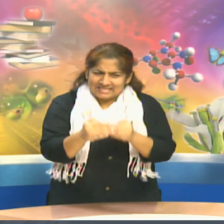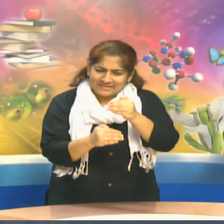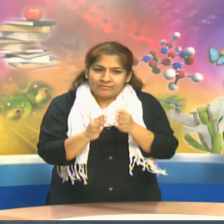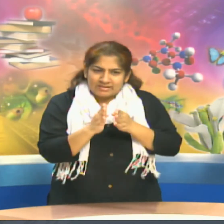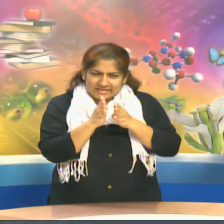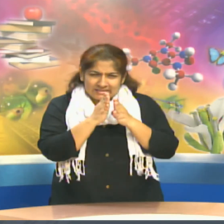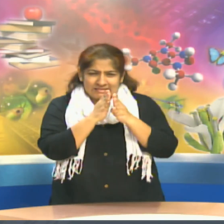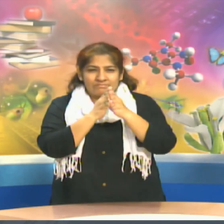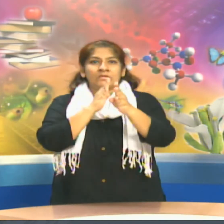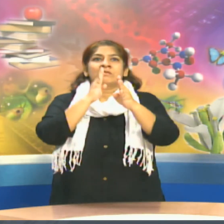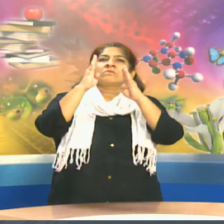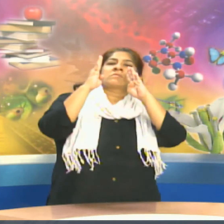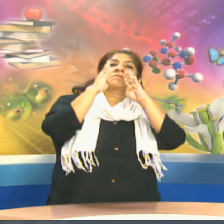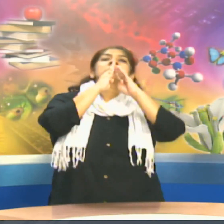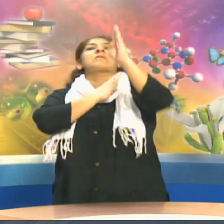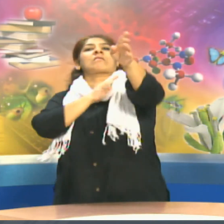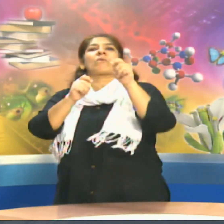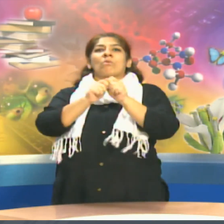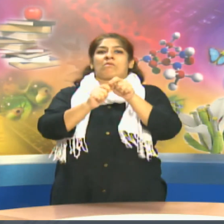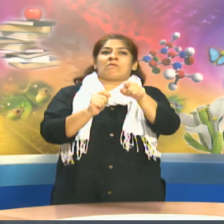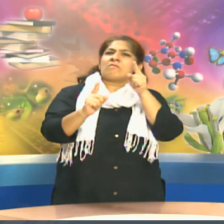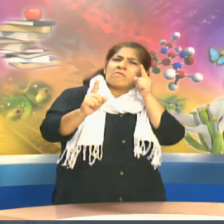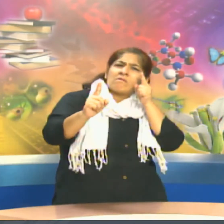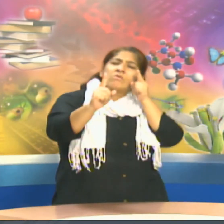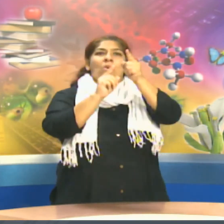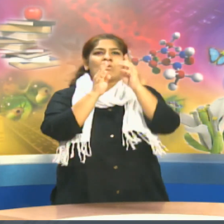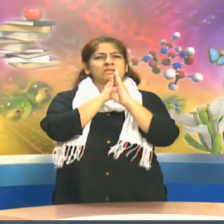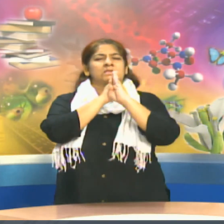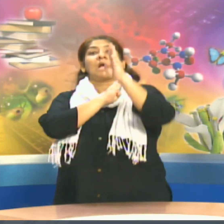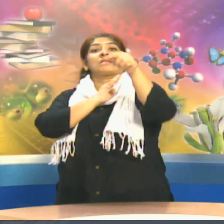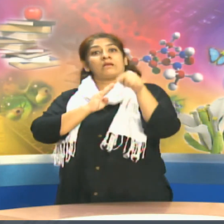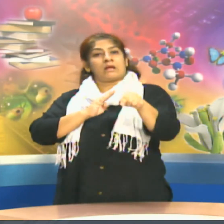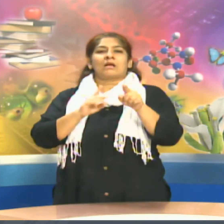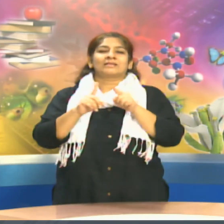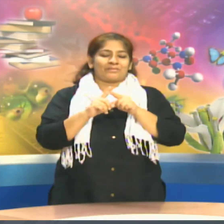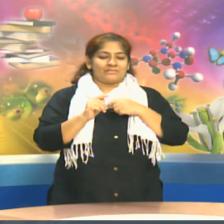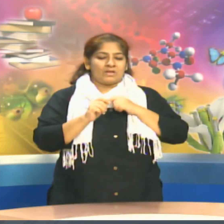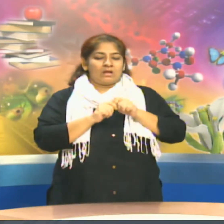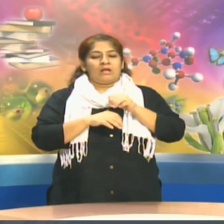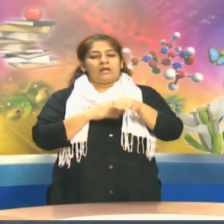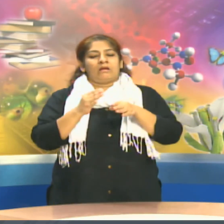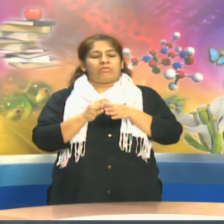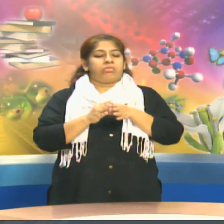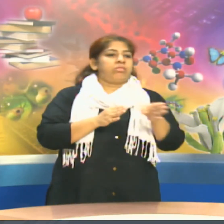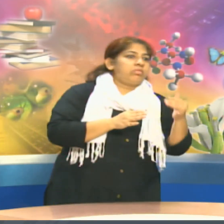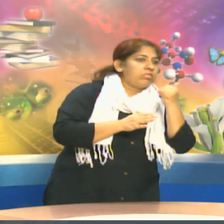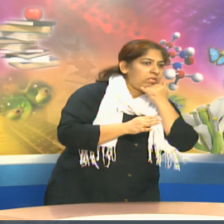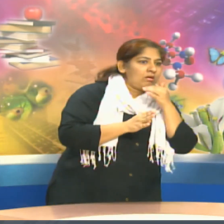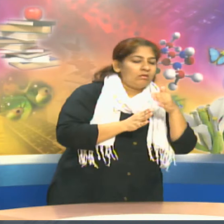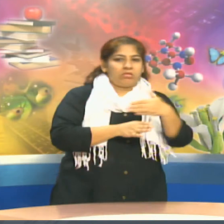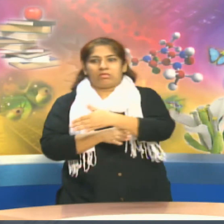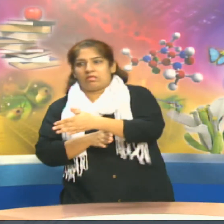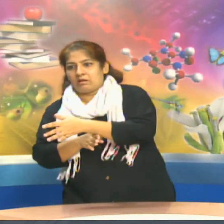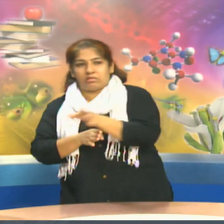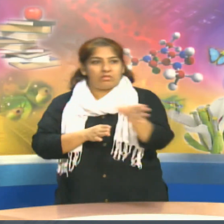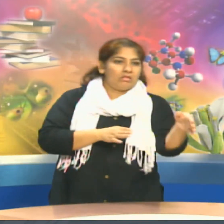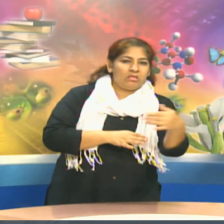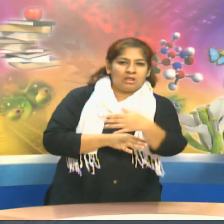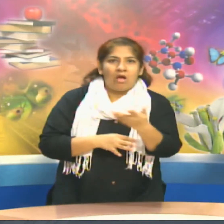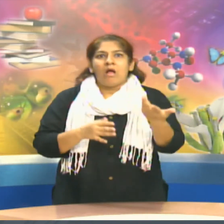going. So, in a similar way, we have to achieve our goal in a